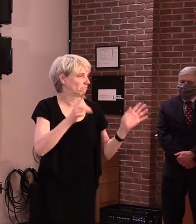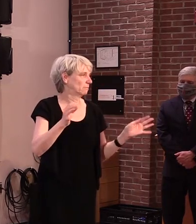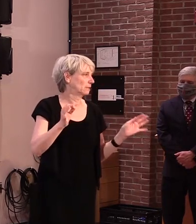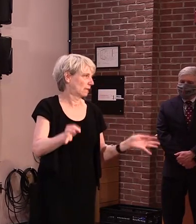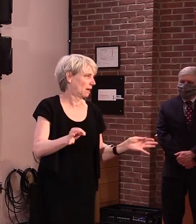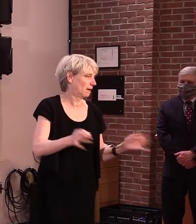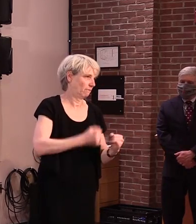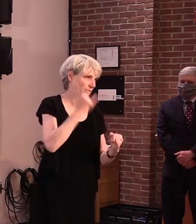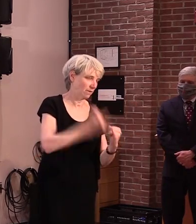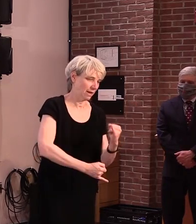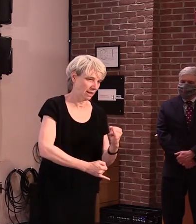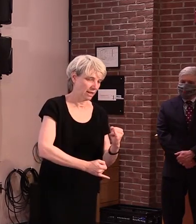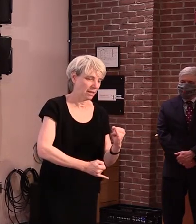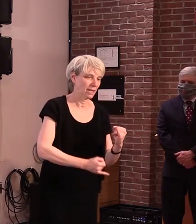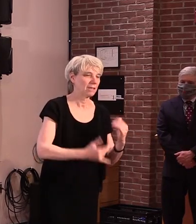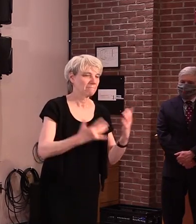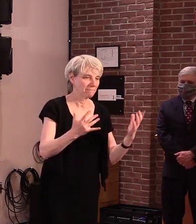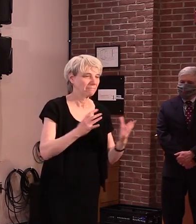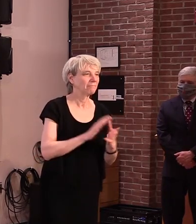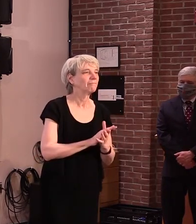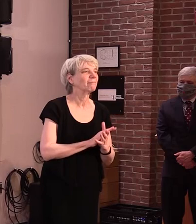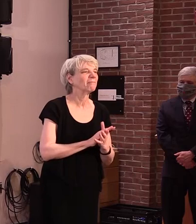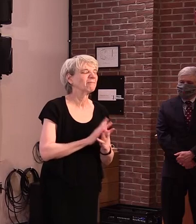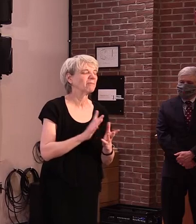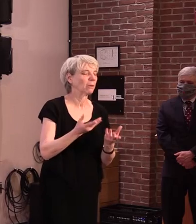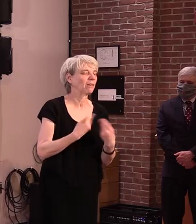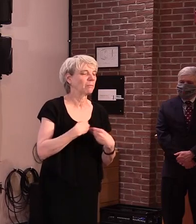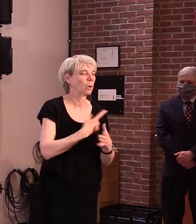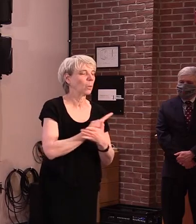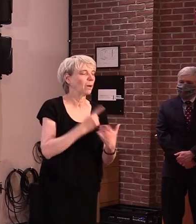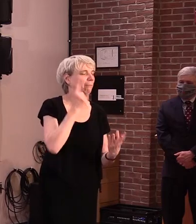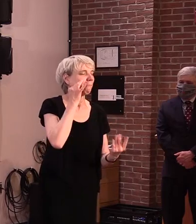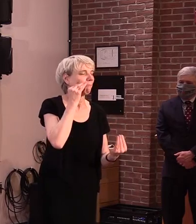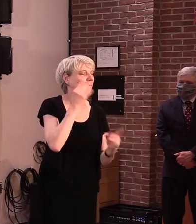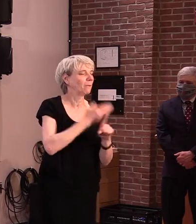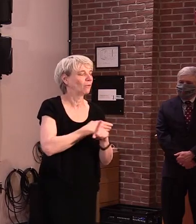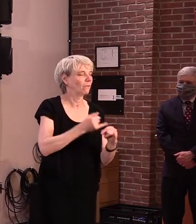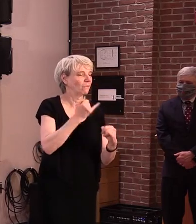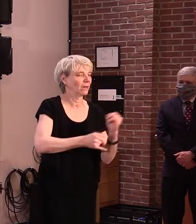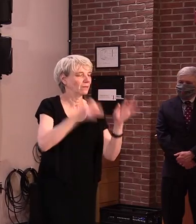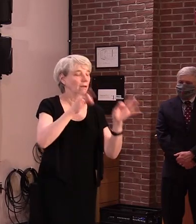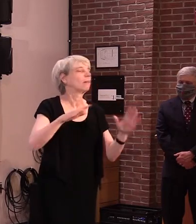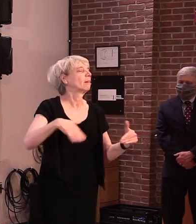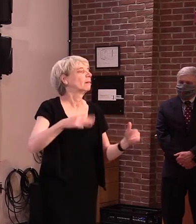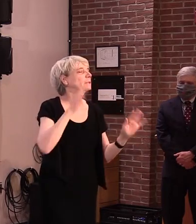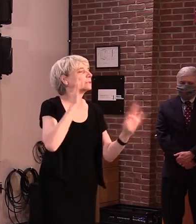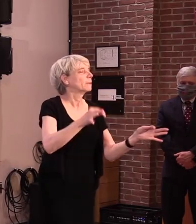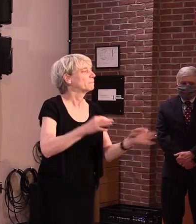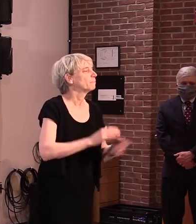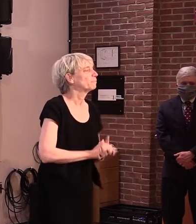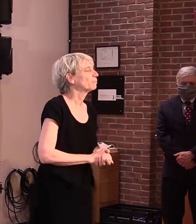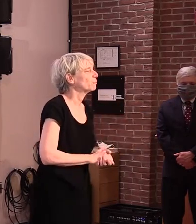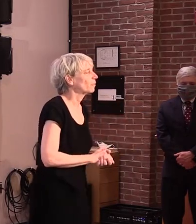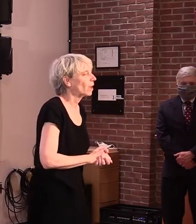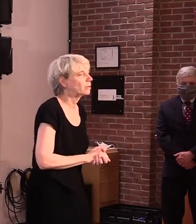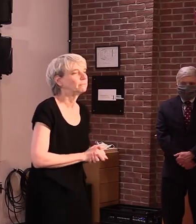So I'll take the weekend to mull that over. But I haven't made a decision at this point.